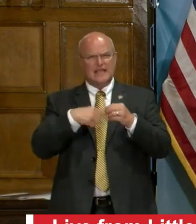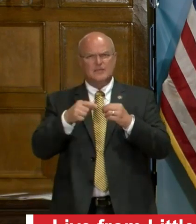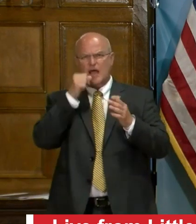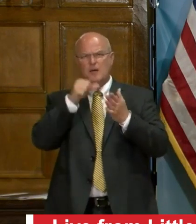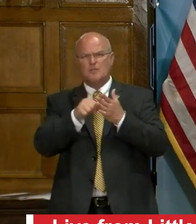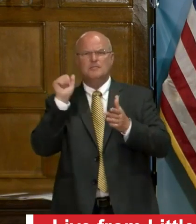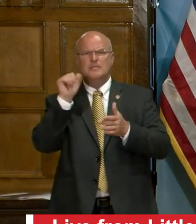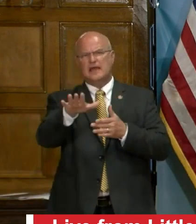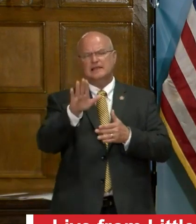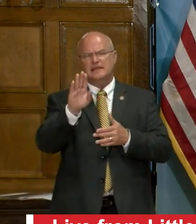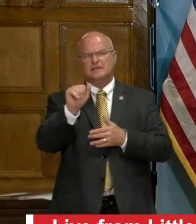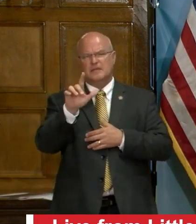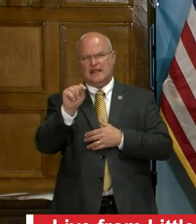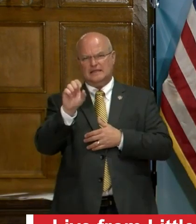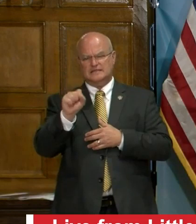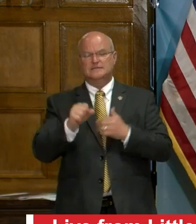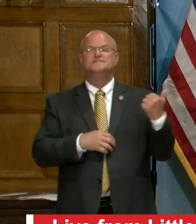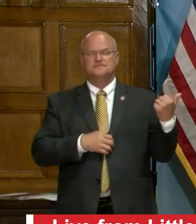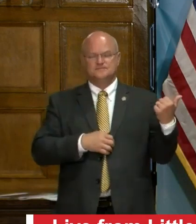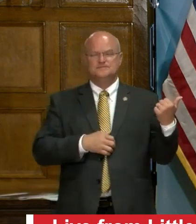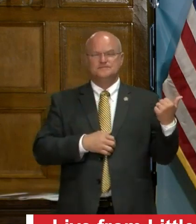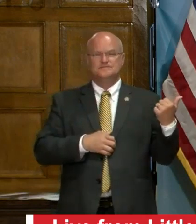about mail-in ballots.